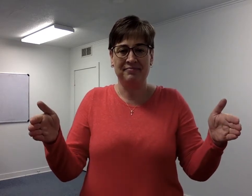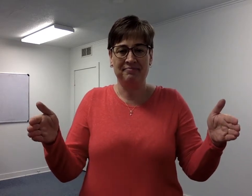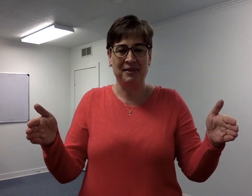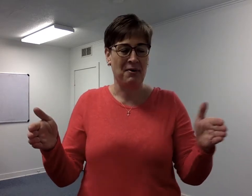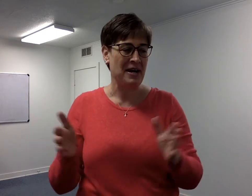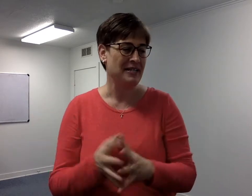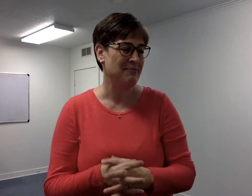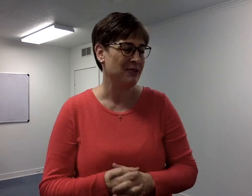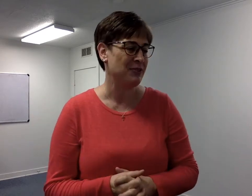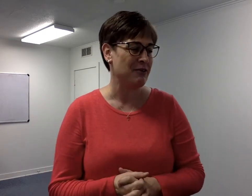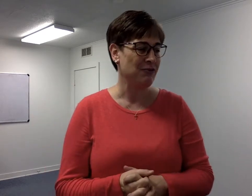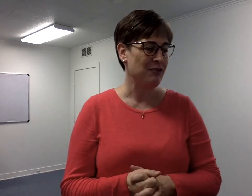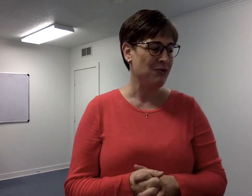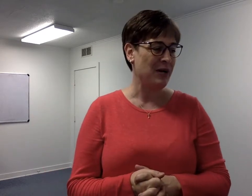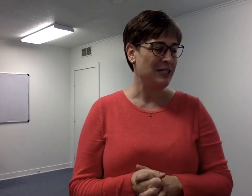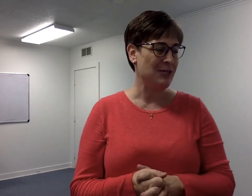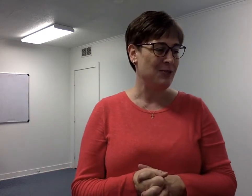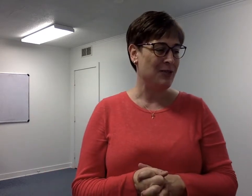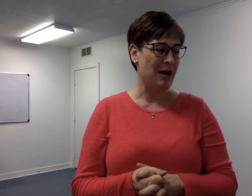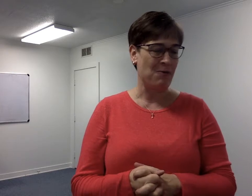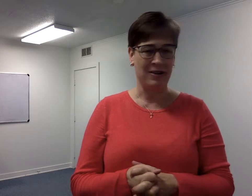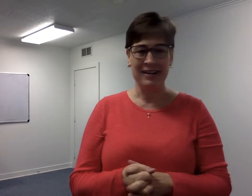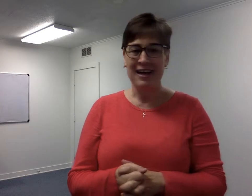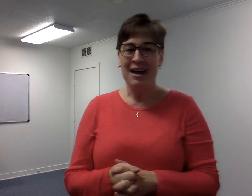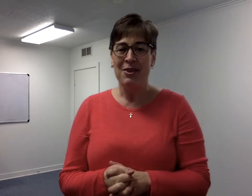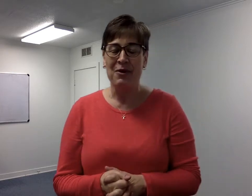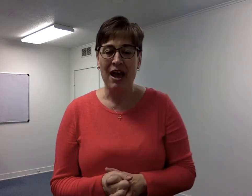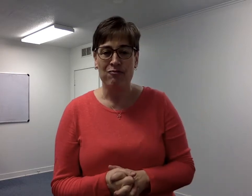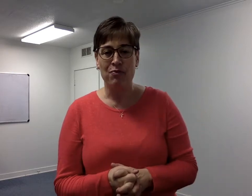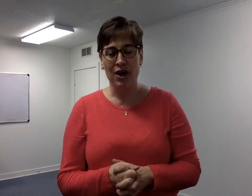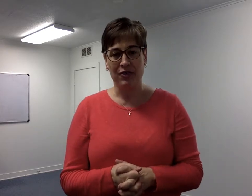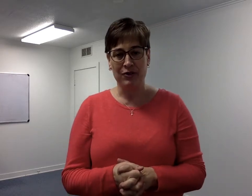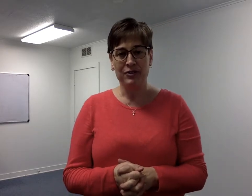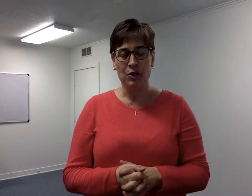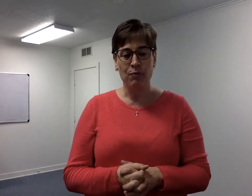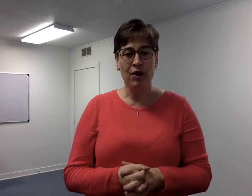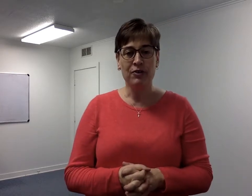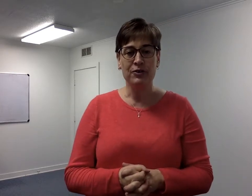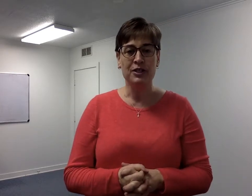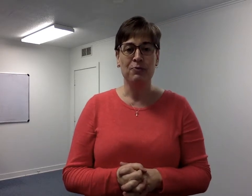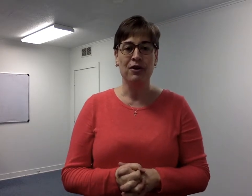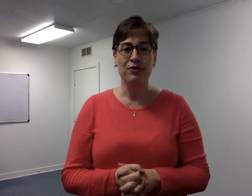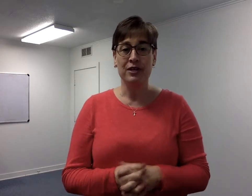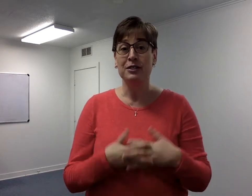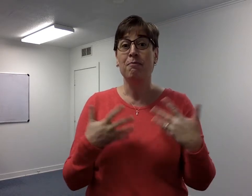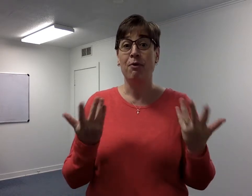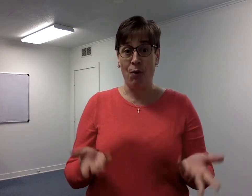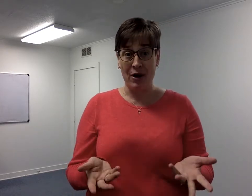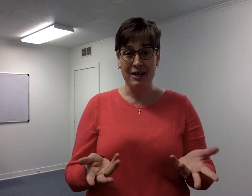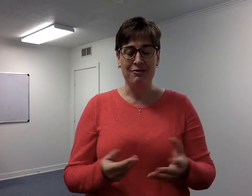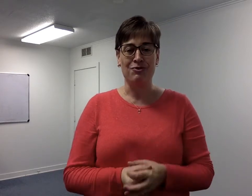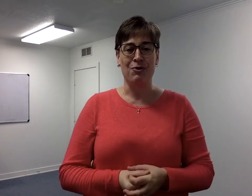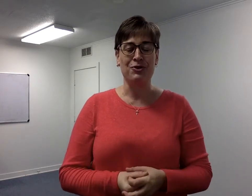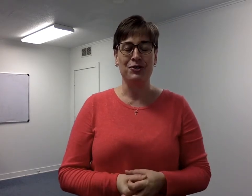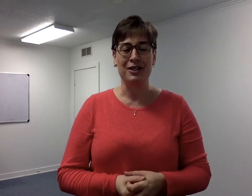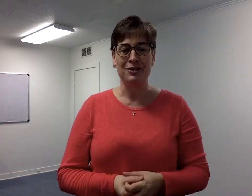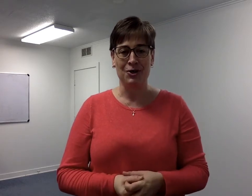All right? There's several different ways to do that one. Then we have brother. So brother, since brother is a boy, of course, you're going to start